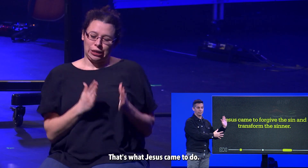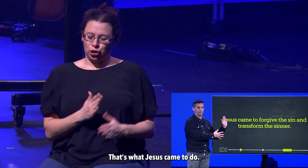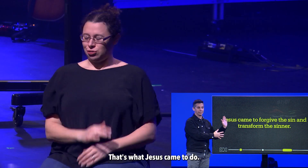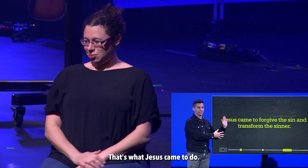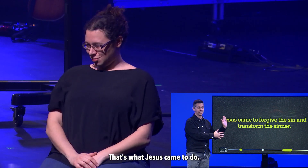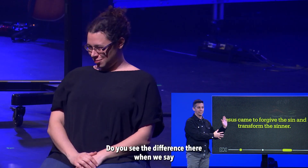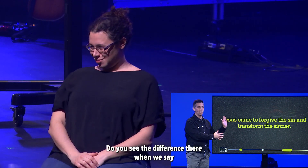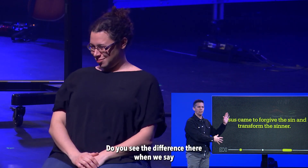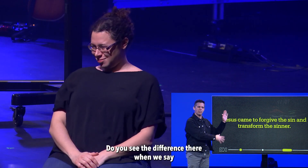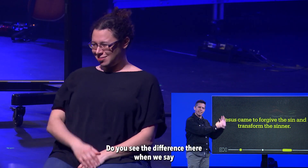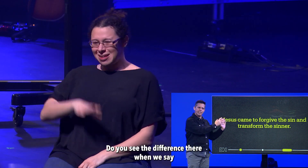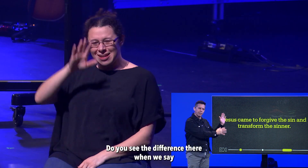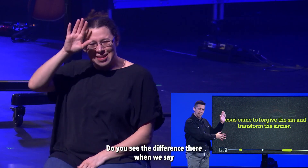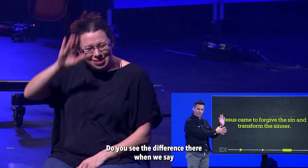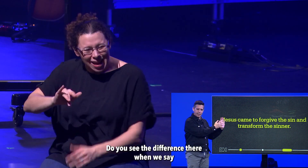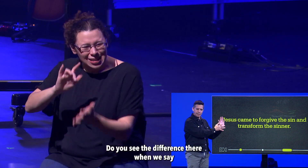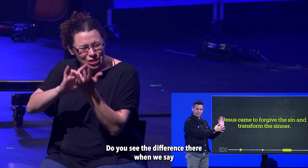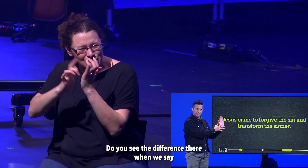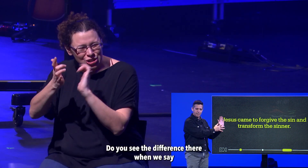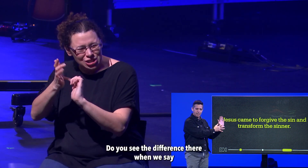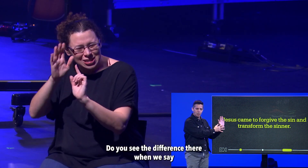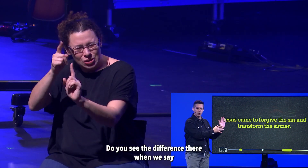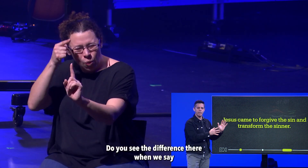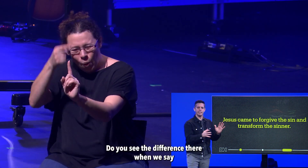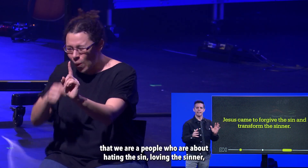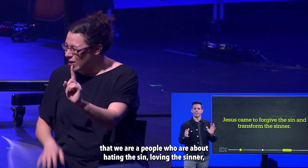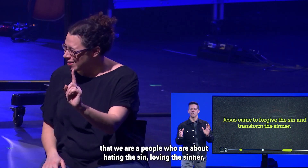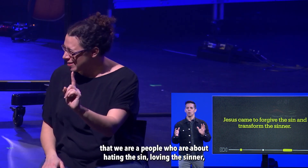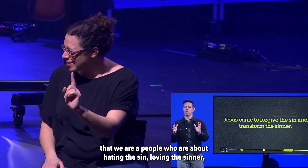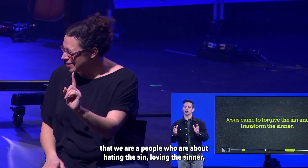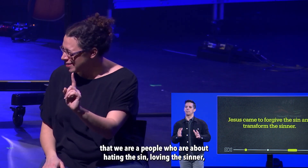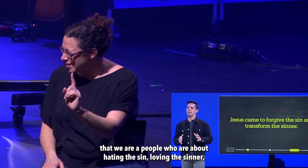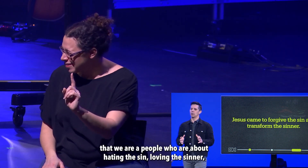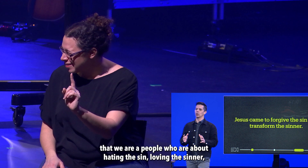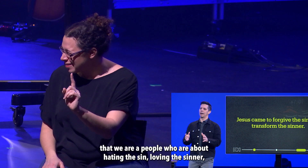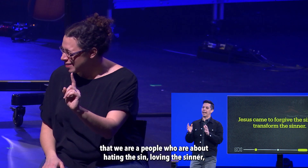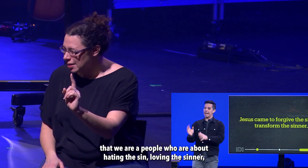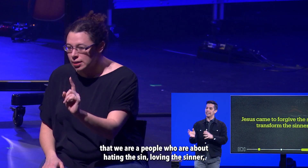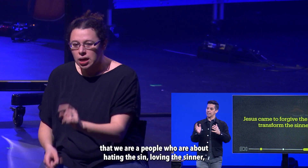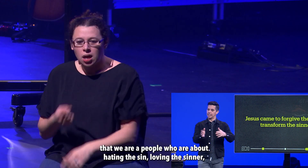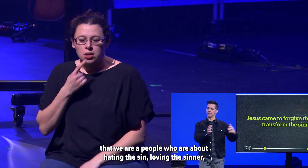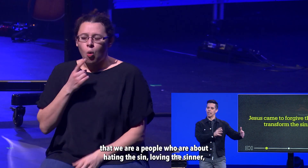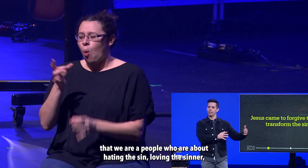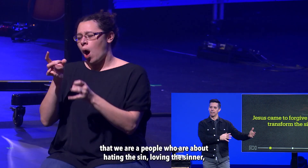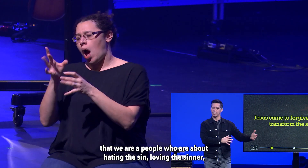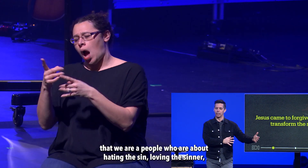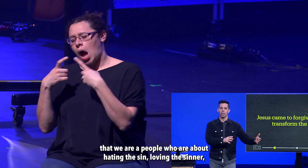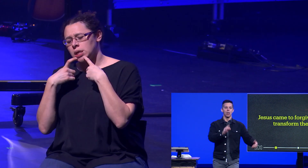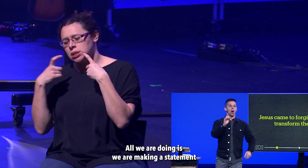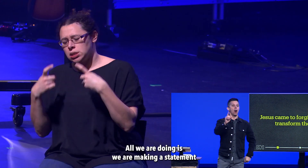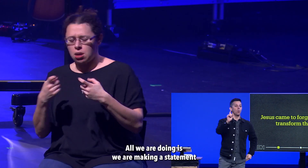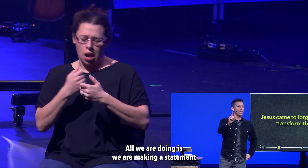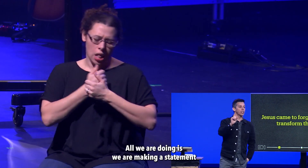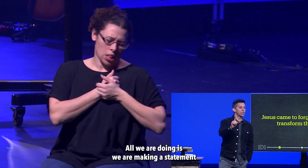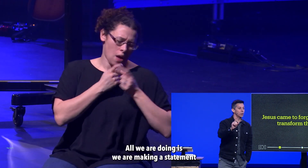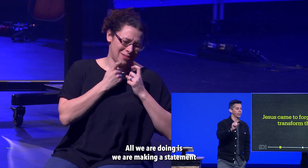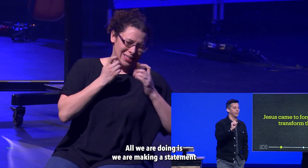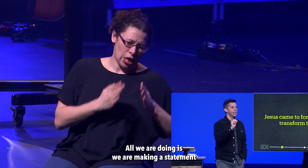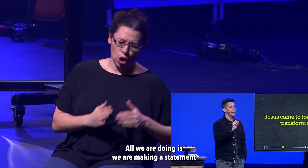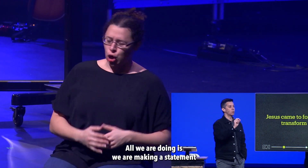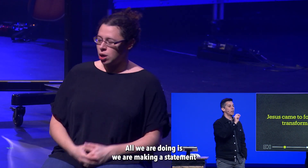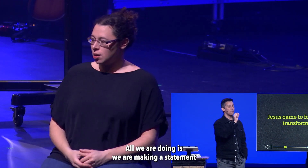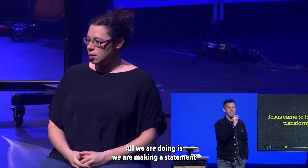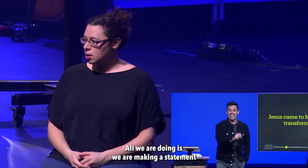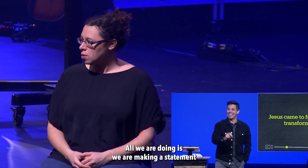to do. Do you see the difference there? When we say that we are a people who are about hating the sin, loving the sinner, all we are